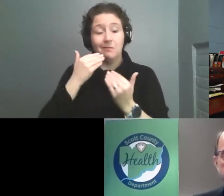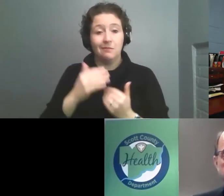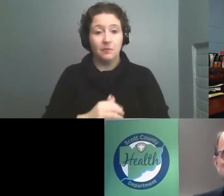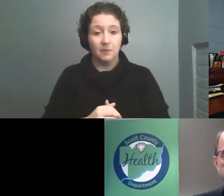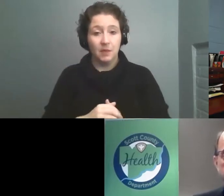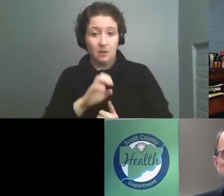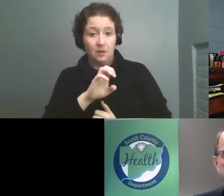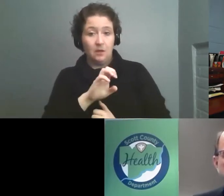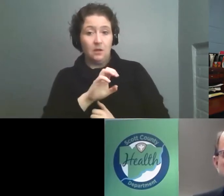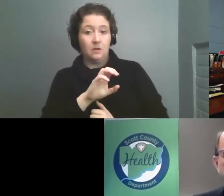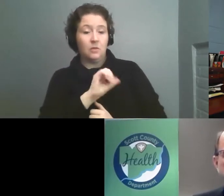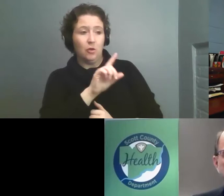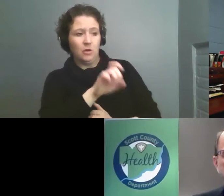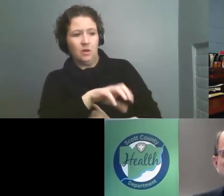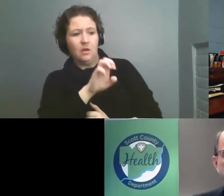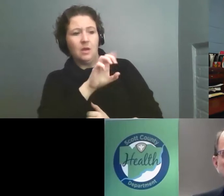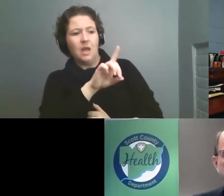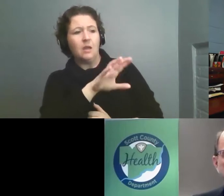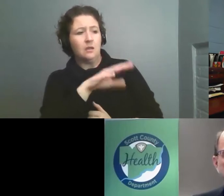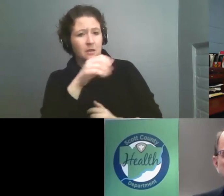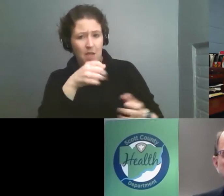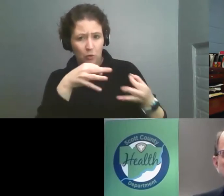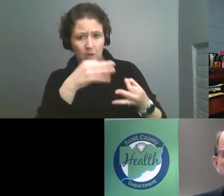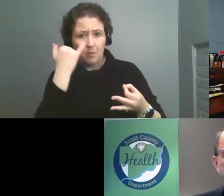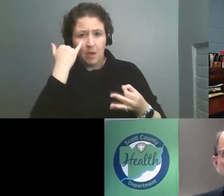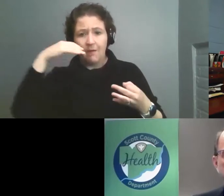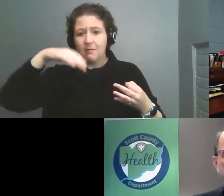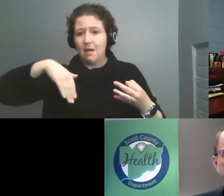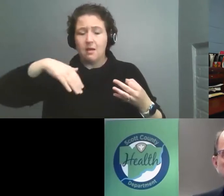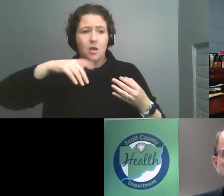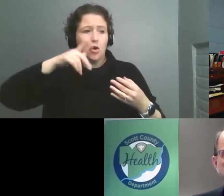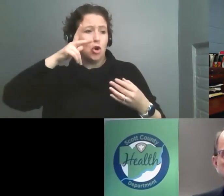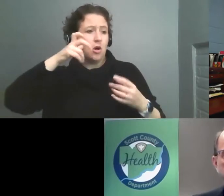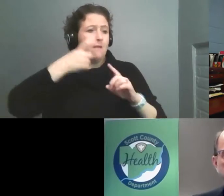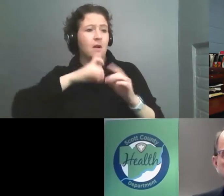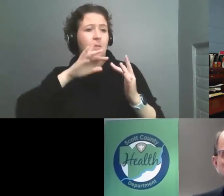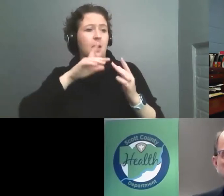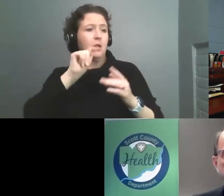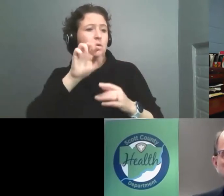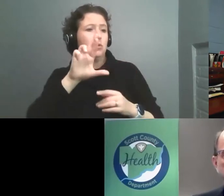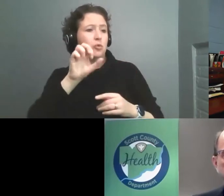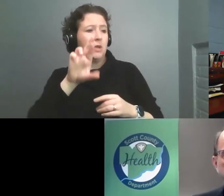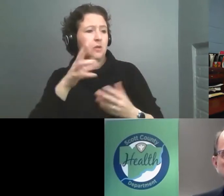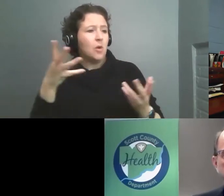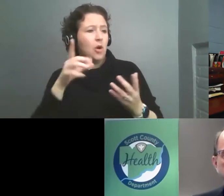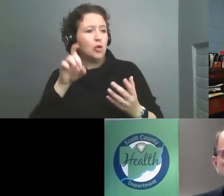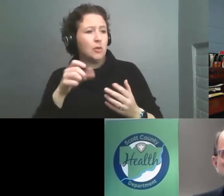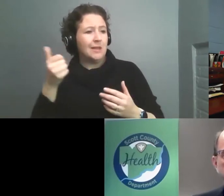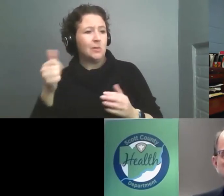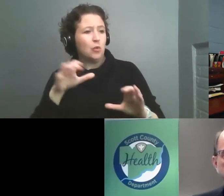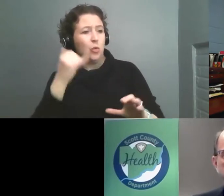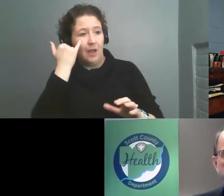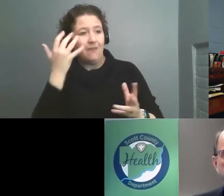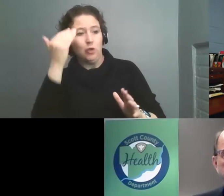Ed, as a follow-up to that, can you describe, even if someone hasn't yet heard from a contact tracer, what should they start doing on their own if they know